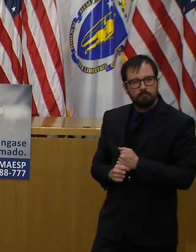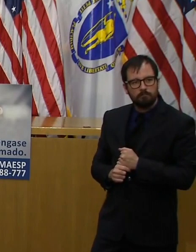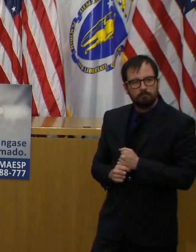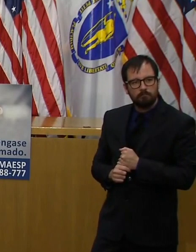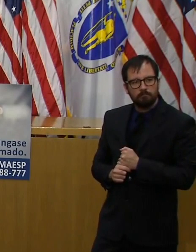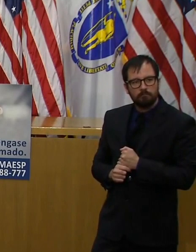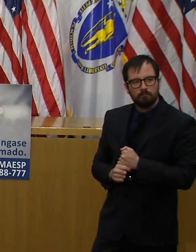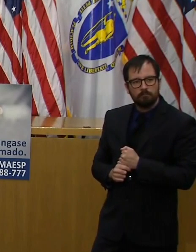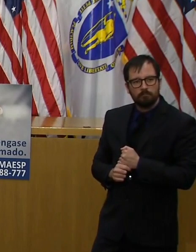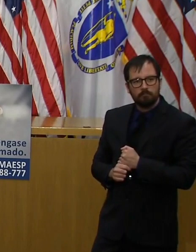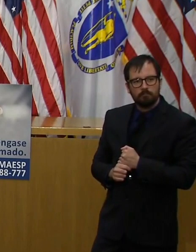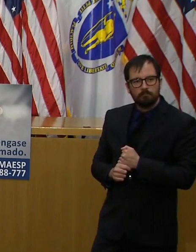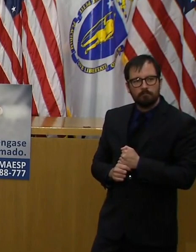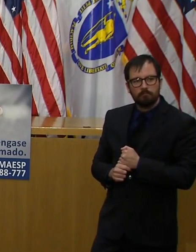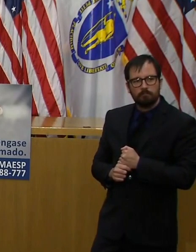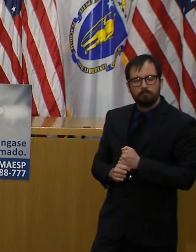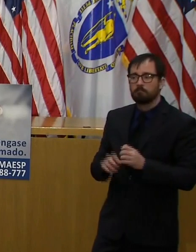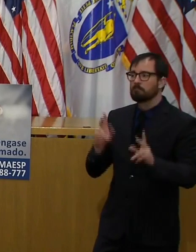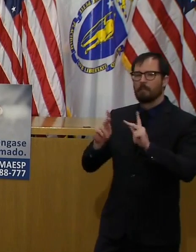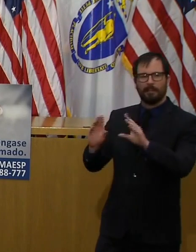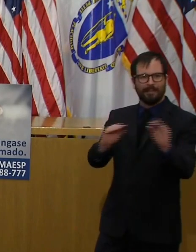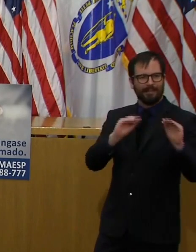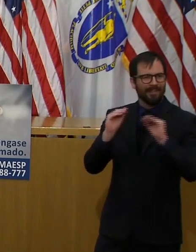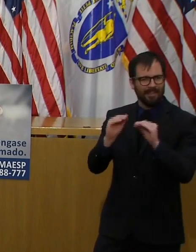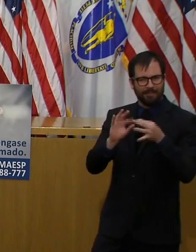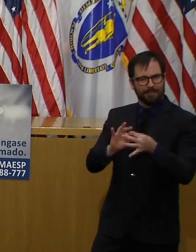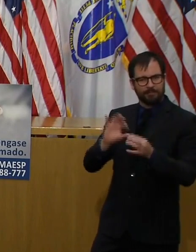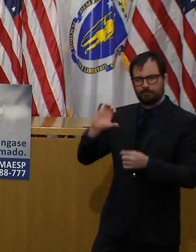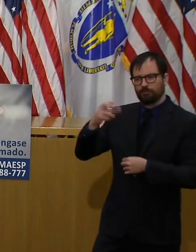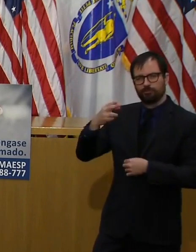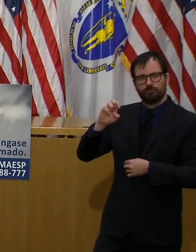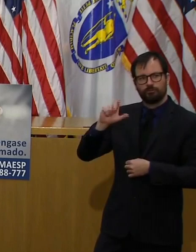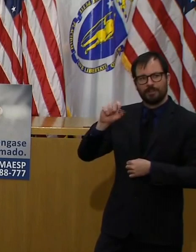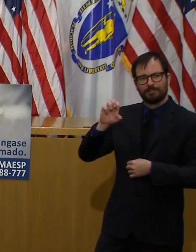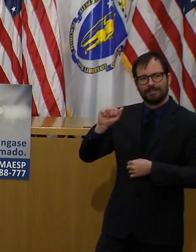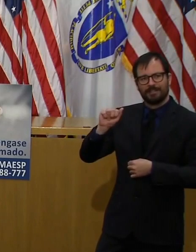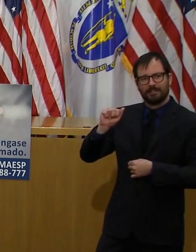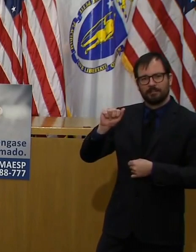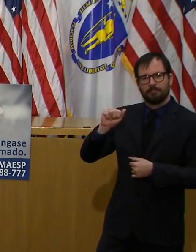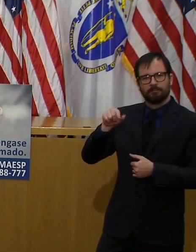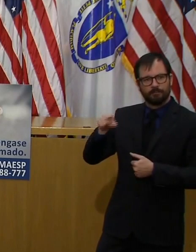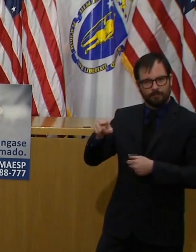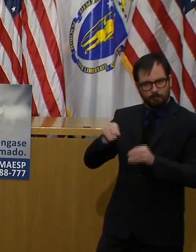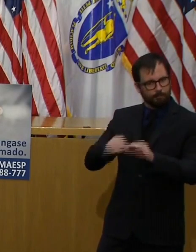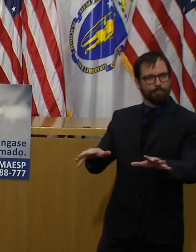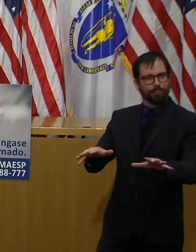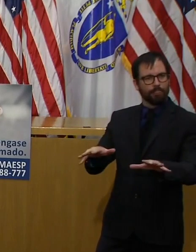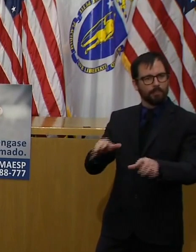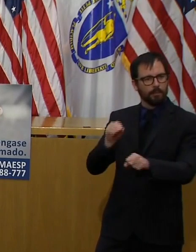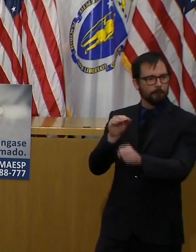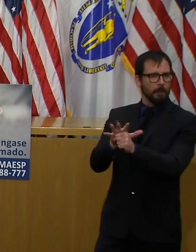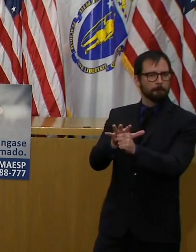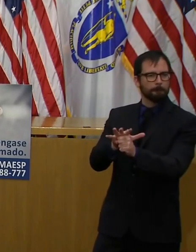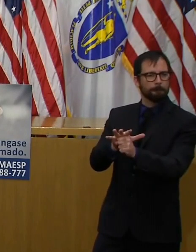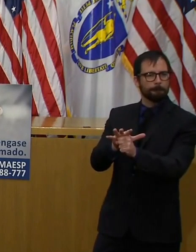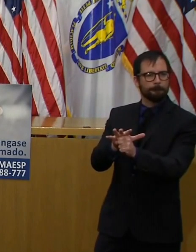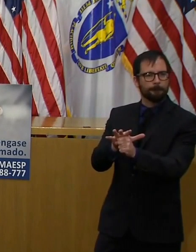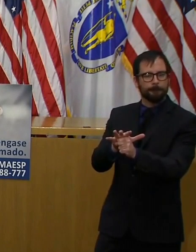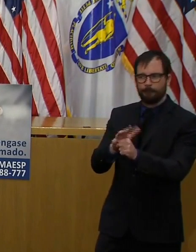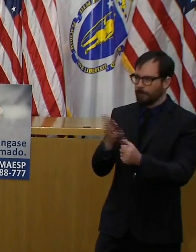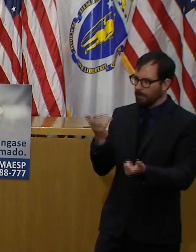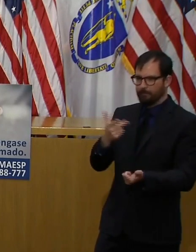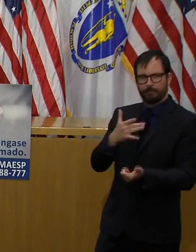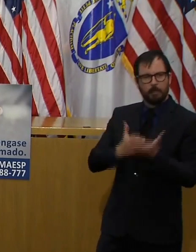especially before they had to send a letter asking for help last week. Why didn't the state move sooner there, given the indications that that could be right